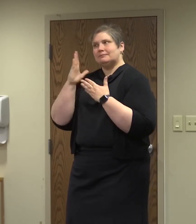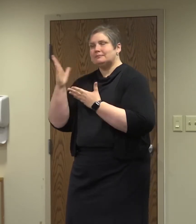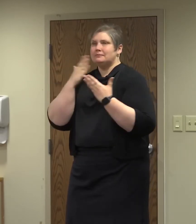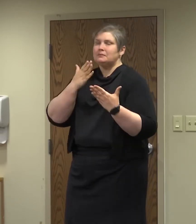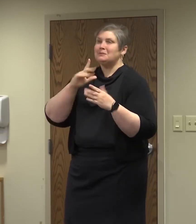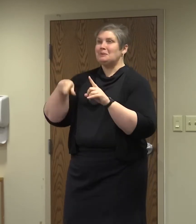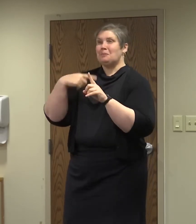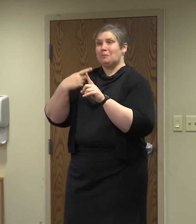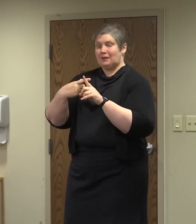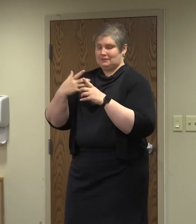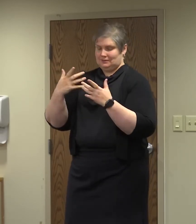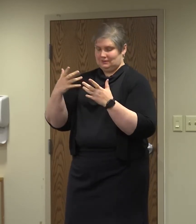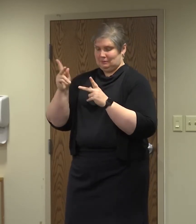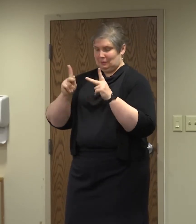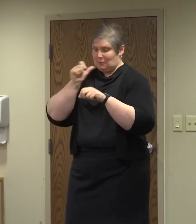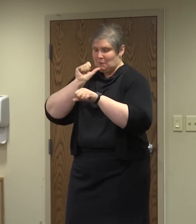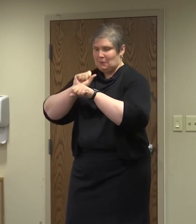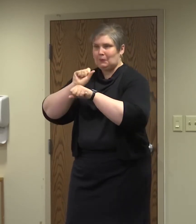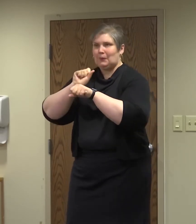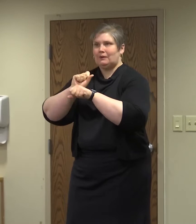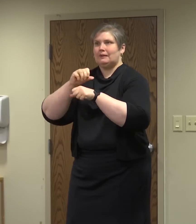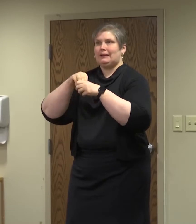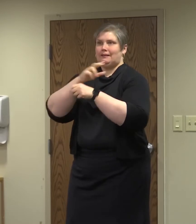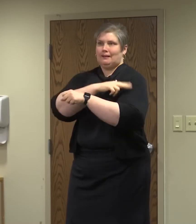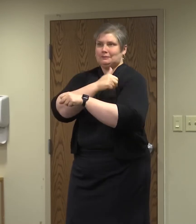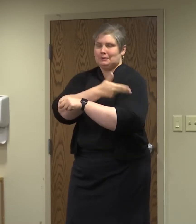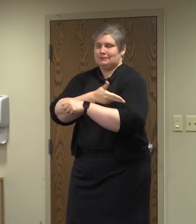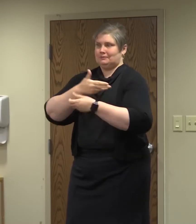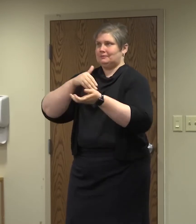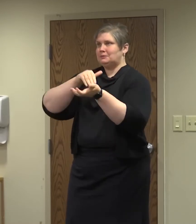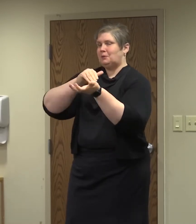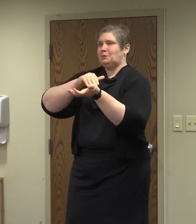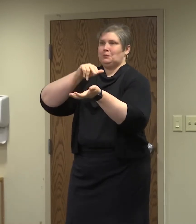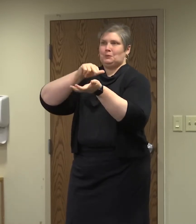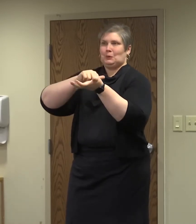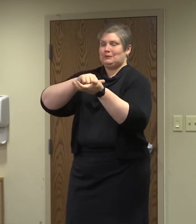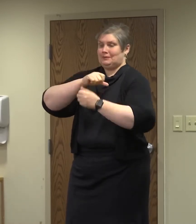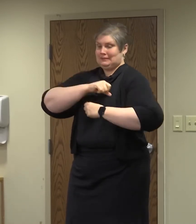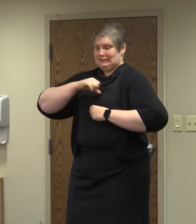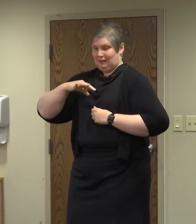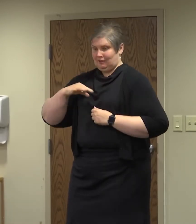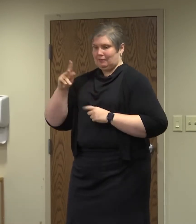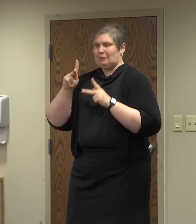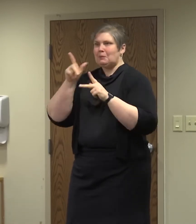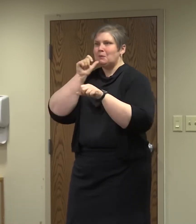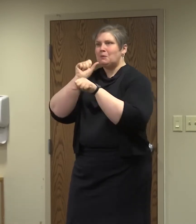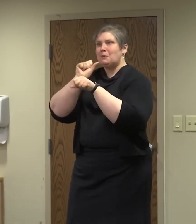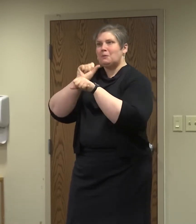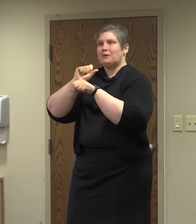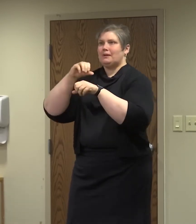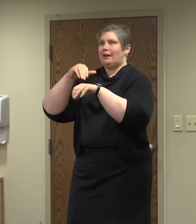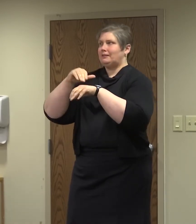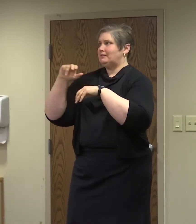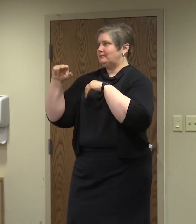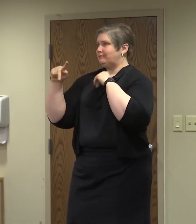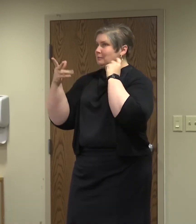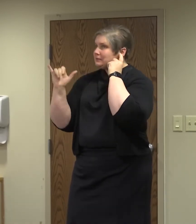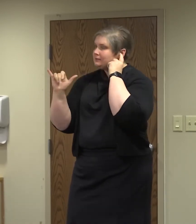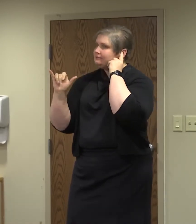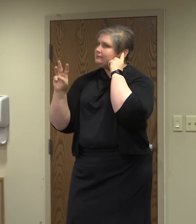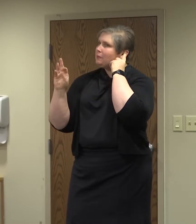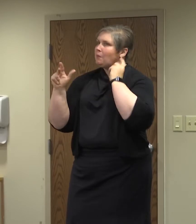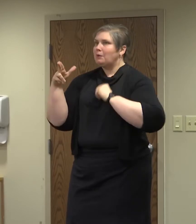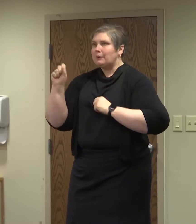folks who are in the Walgreens stores helping us, everyone who's part of this healthcare system that is keeping and working